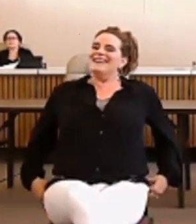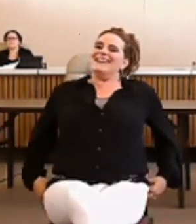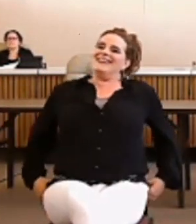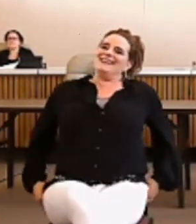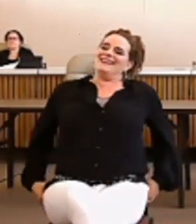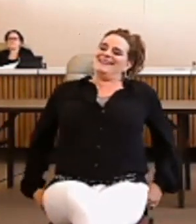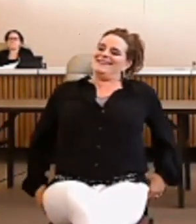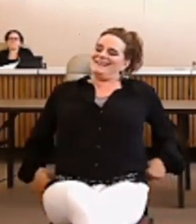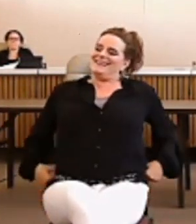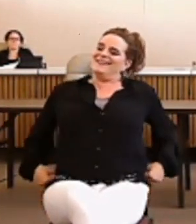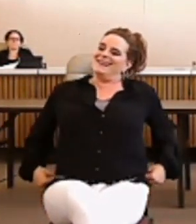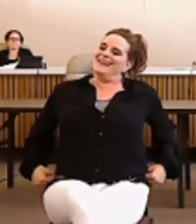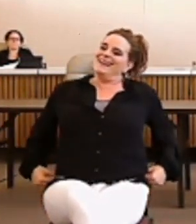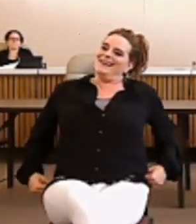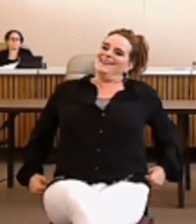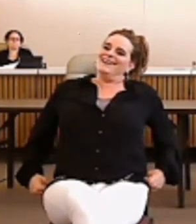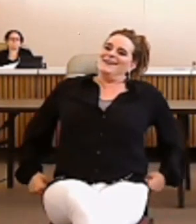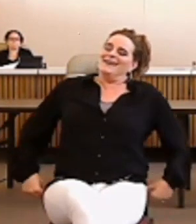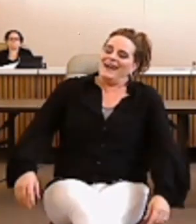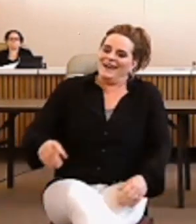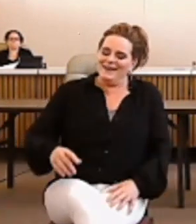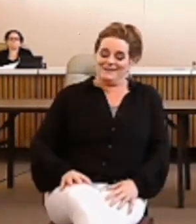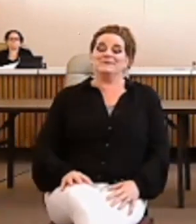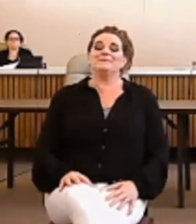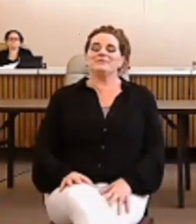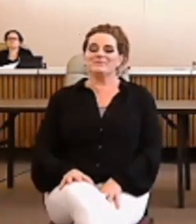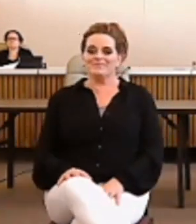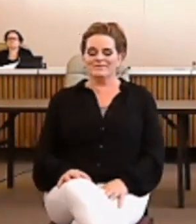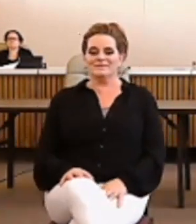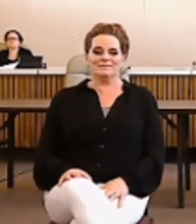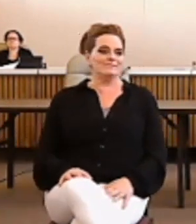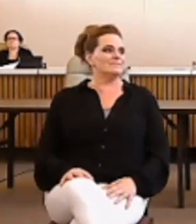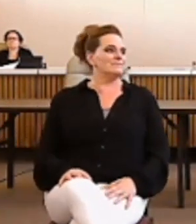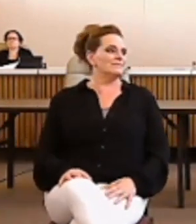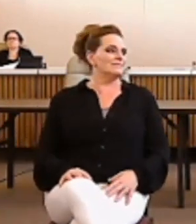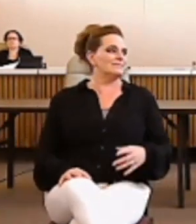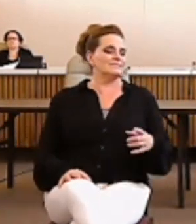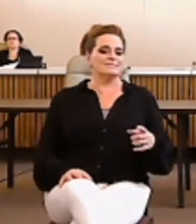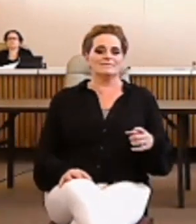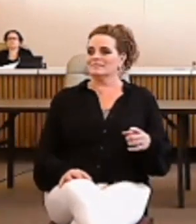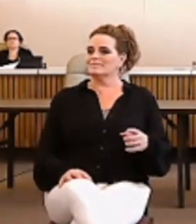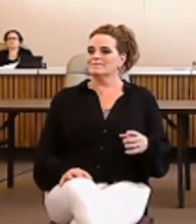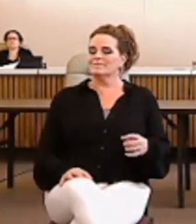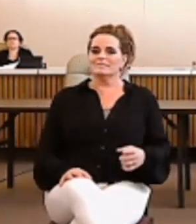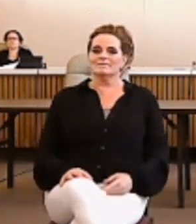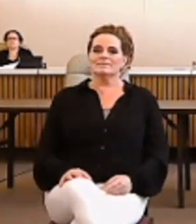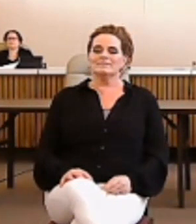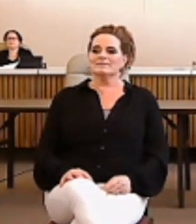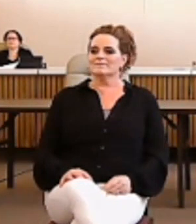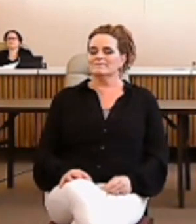yep, coming up. Yeah, if you're between on the other side of me from this poster board, you definitely stand up and raise your